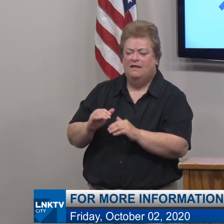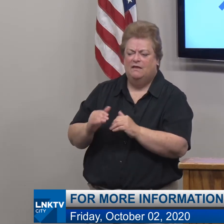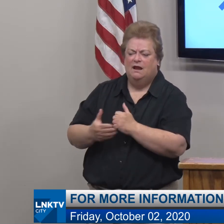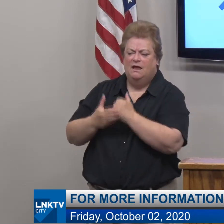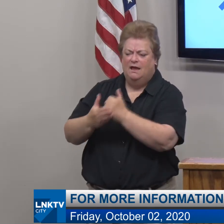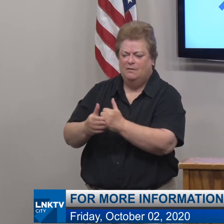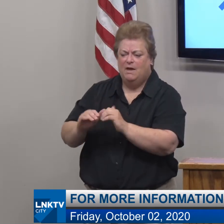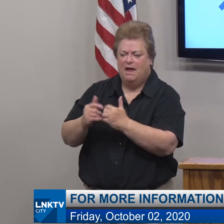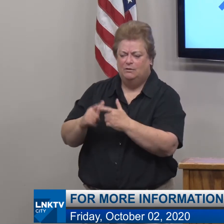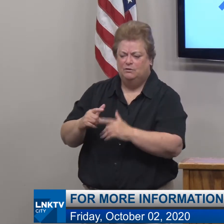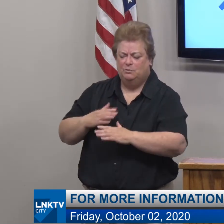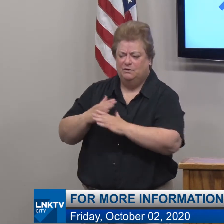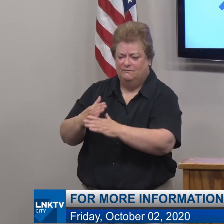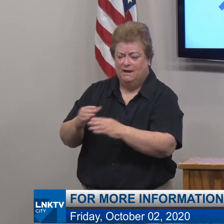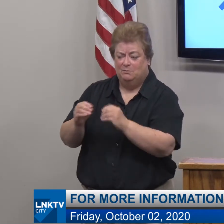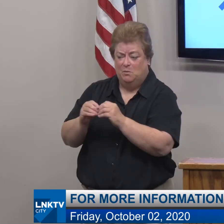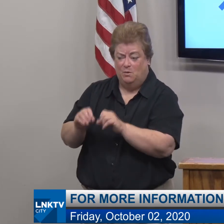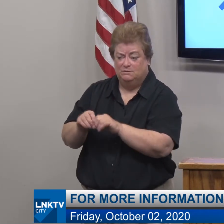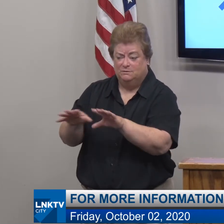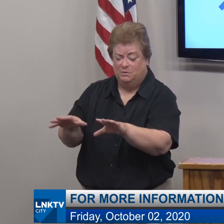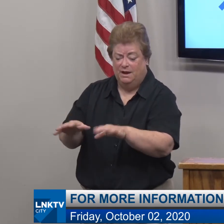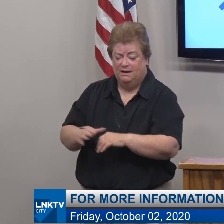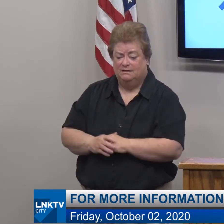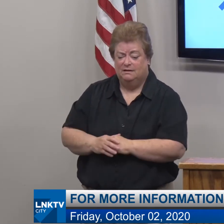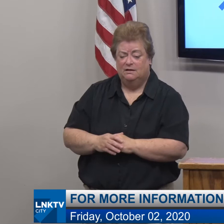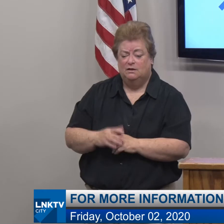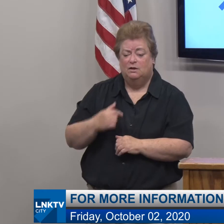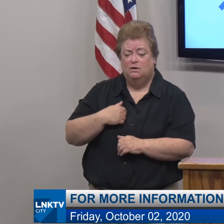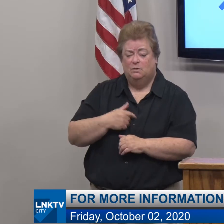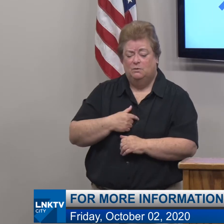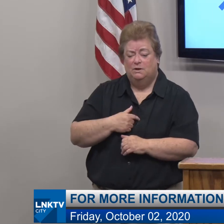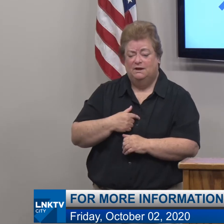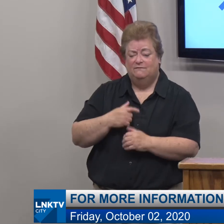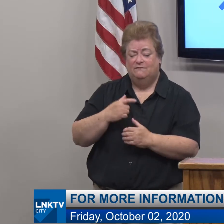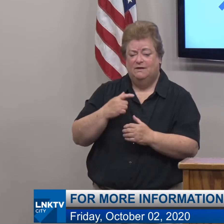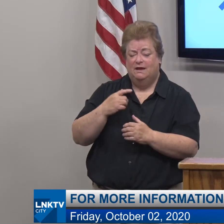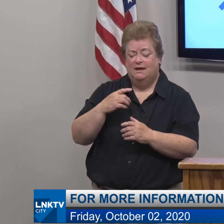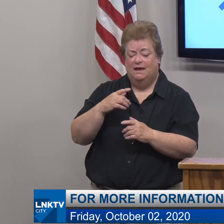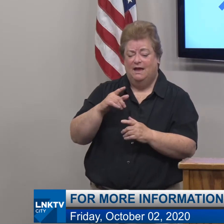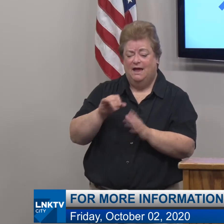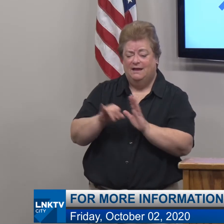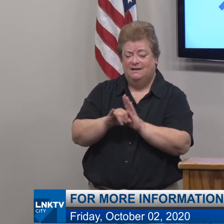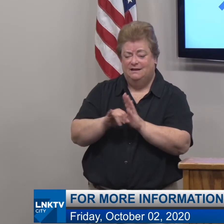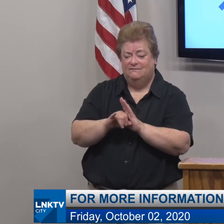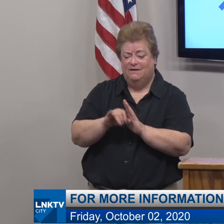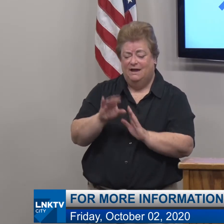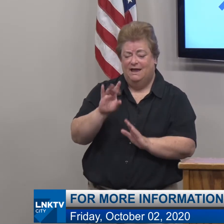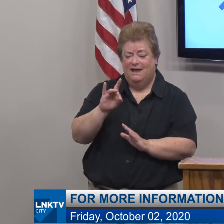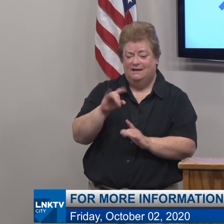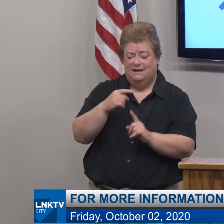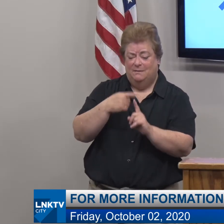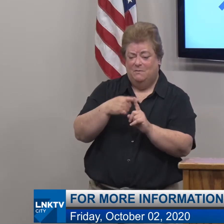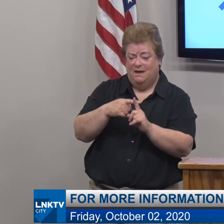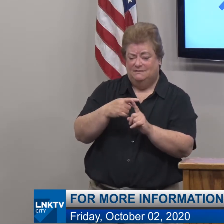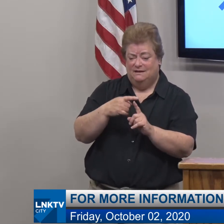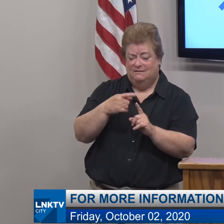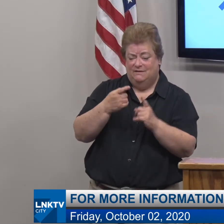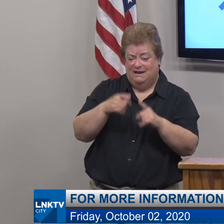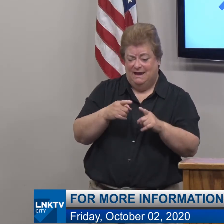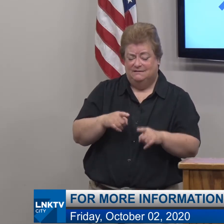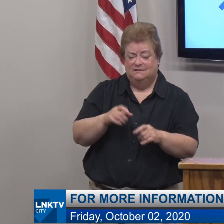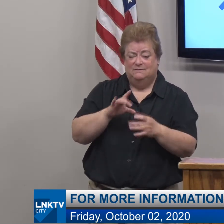spread. Unfortunately, we have now identified at least 18 positive cases associated with the Eagles Club